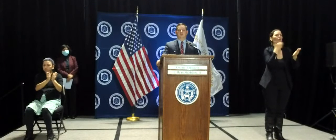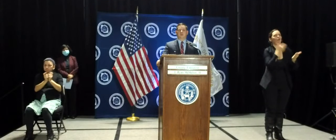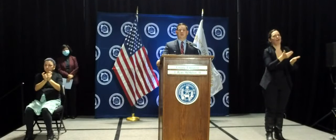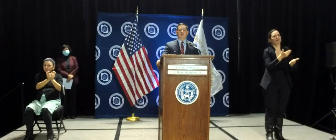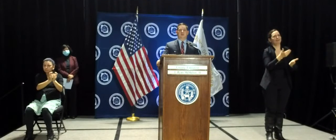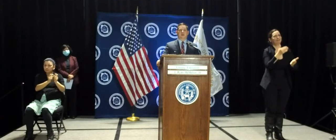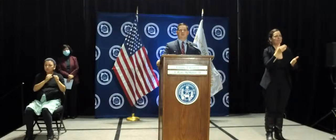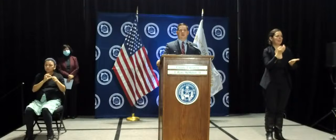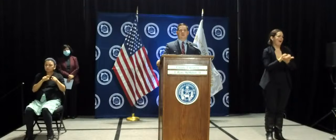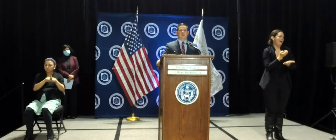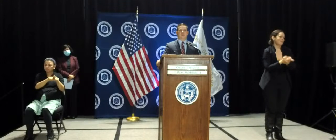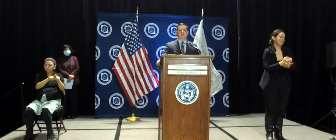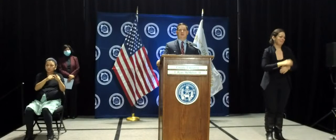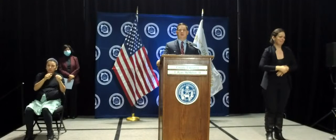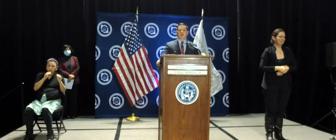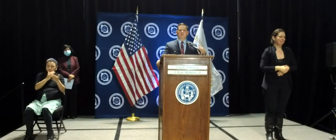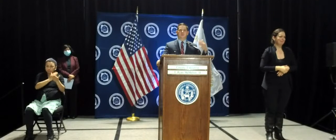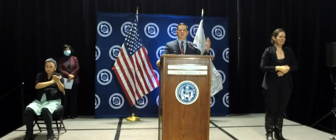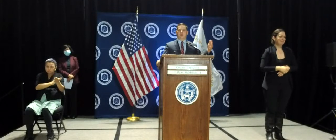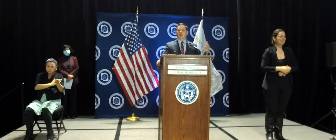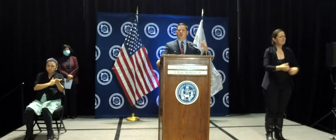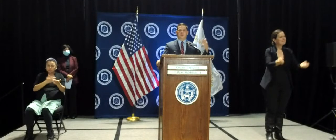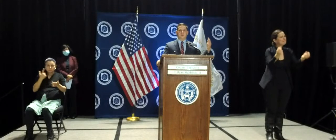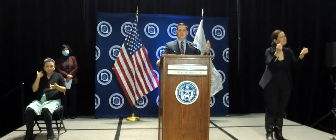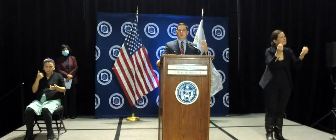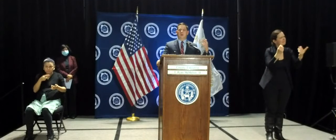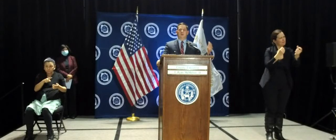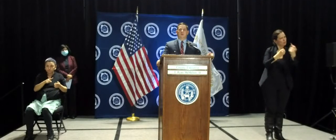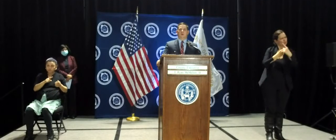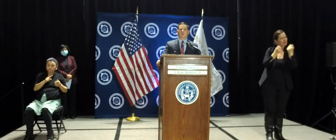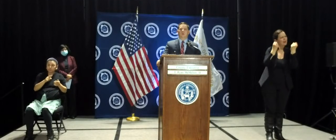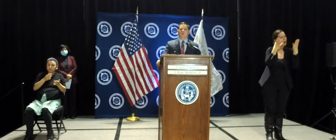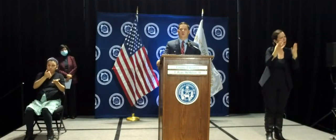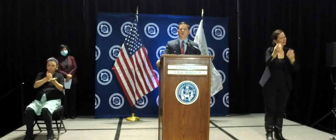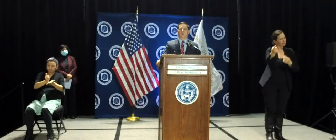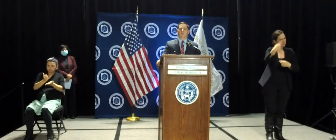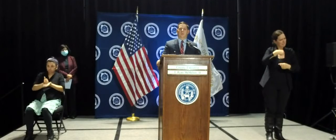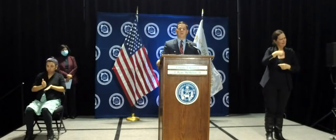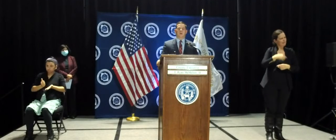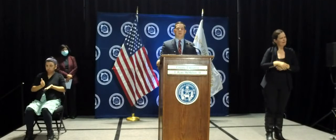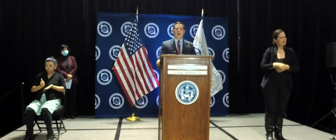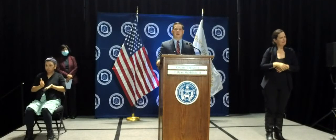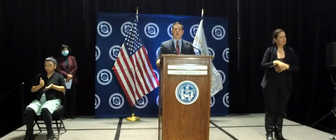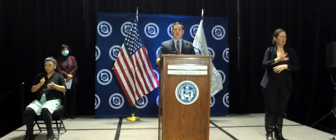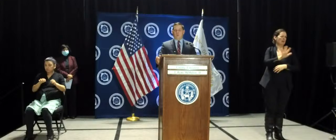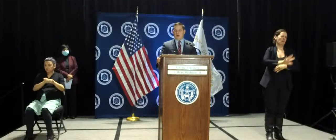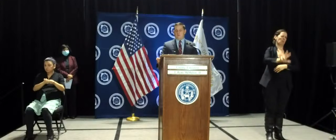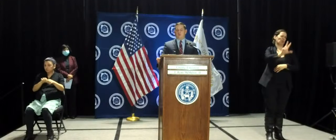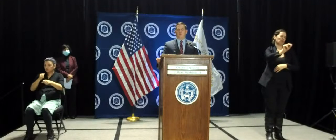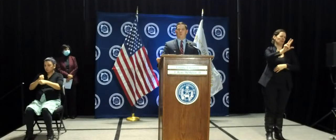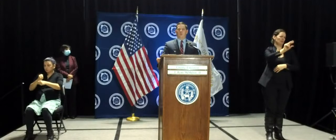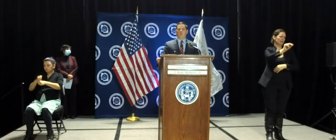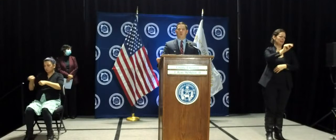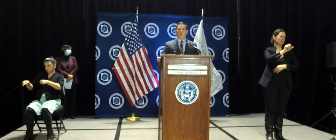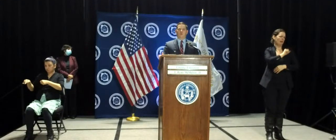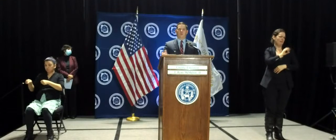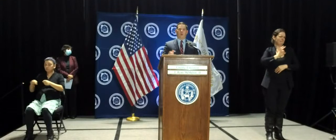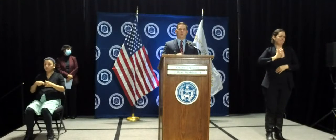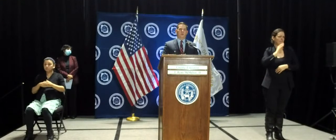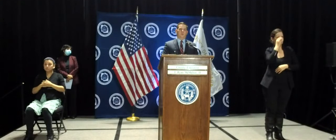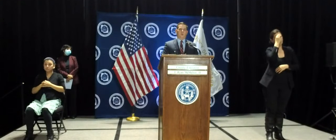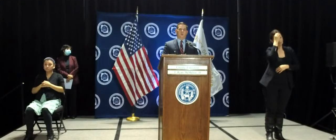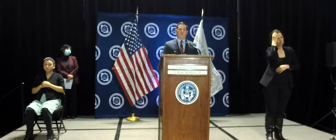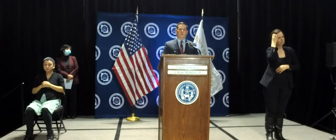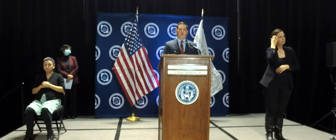think between the voluntary and involuntary, it was in the 30s. So those folks will come back. We'll have to move